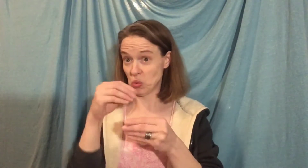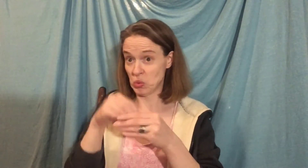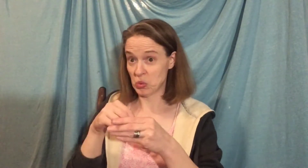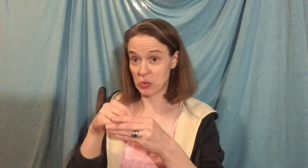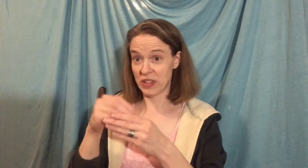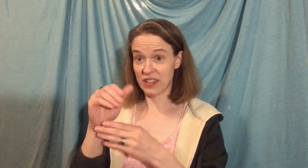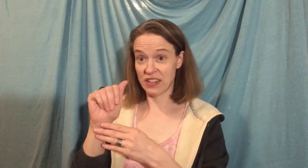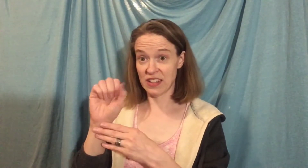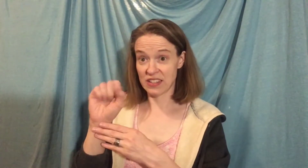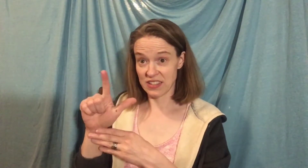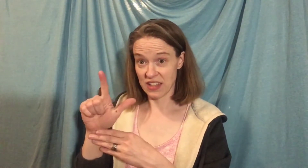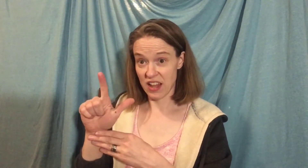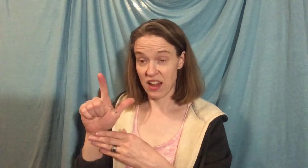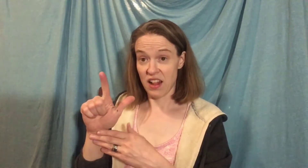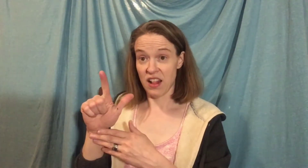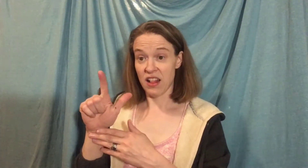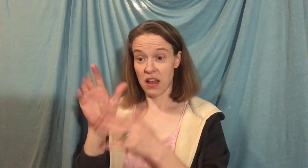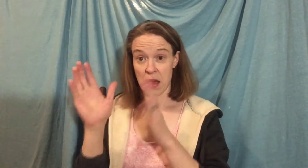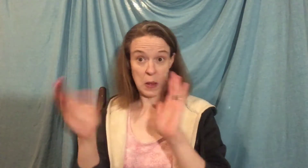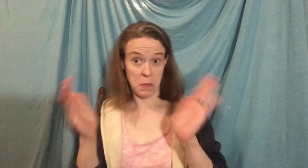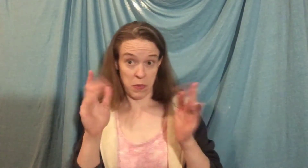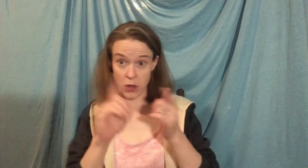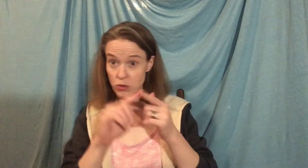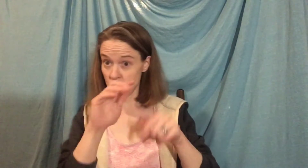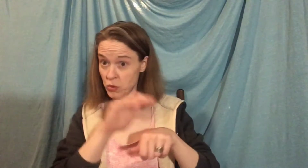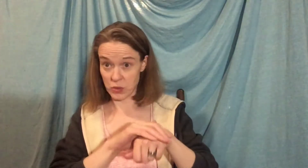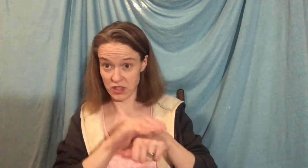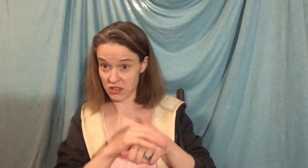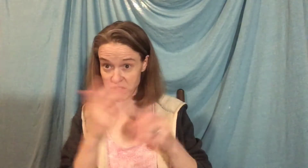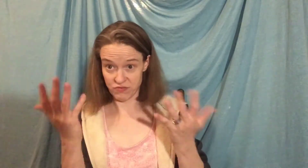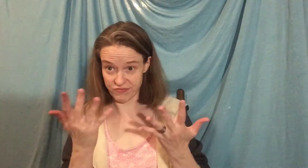So what do classifiers do in ASL compared to English?